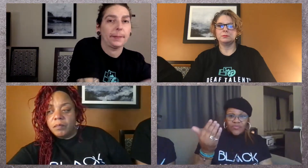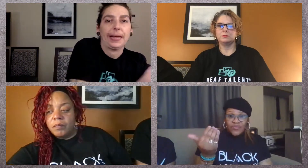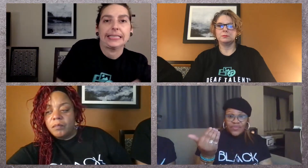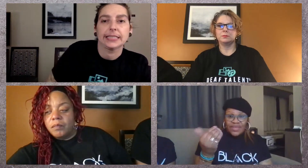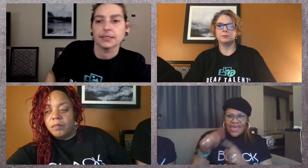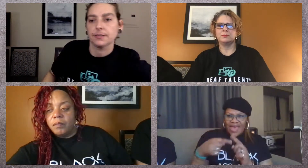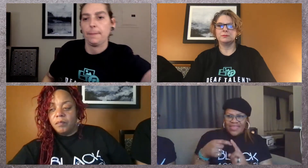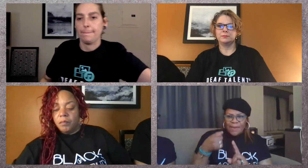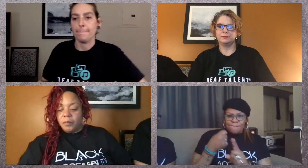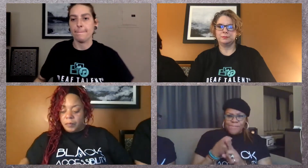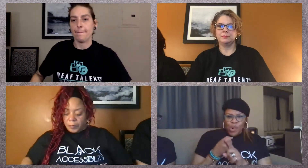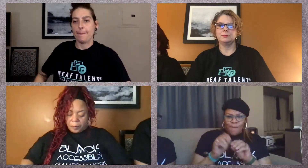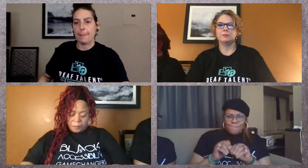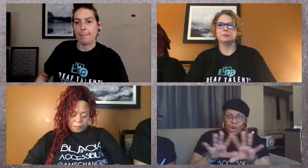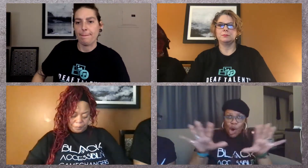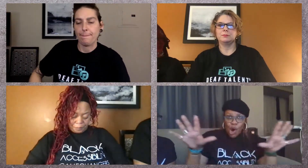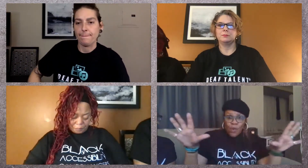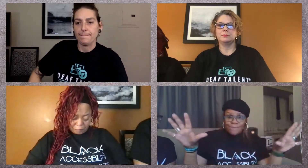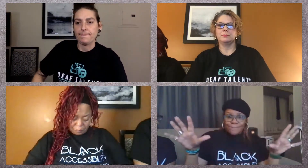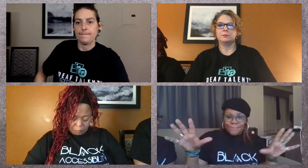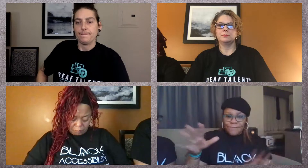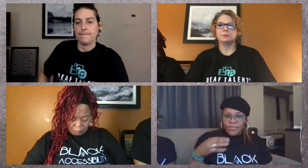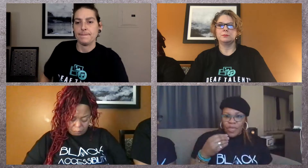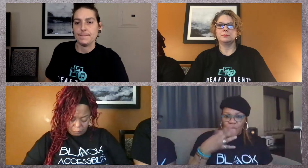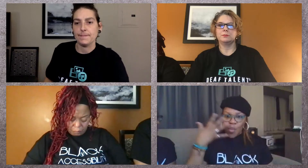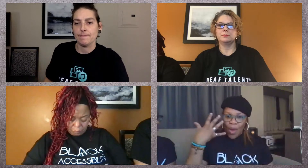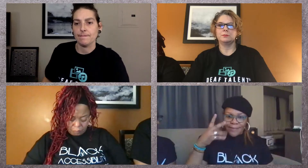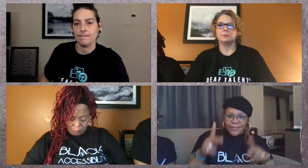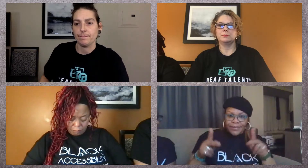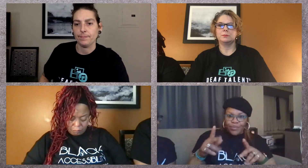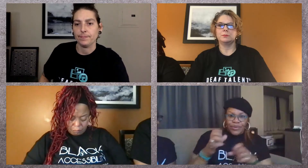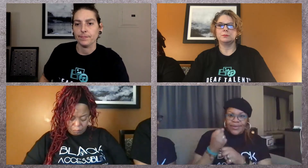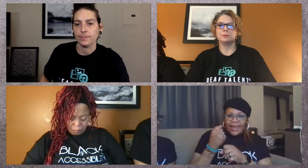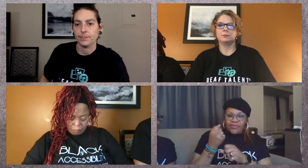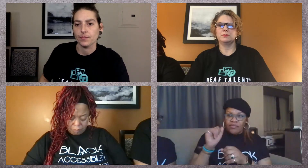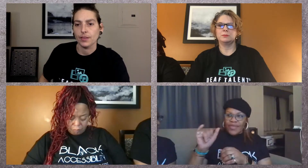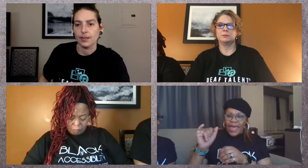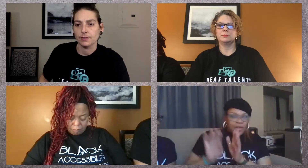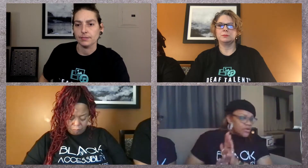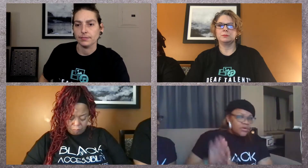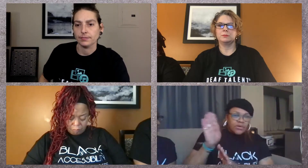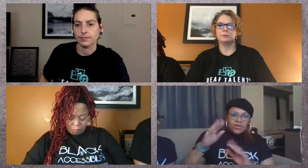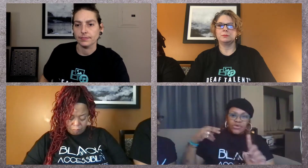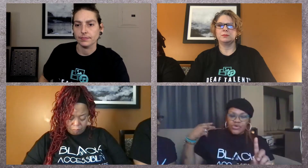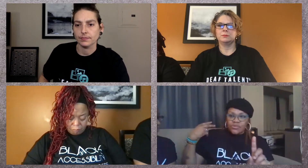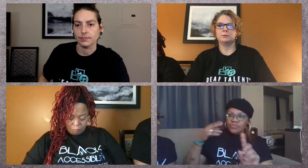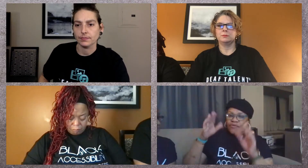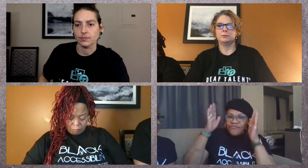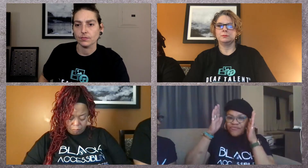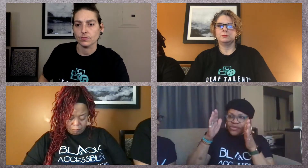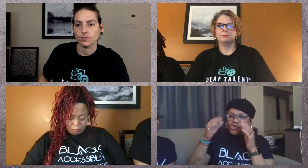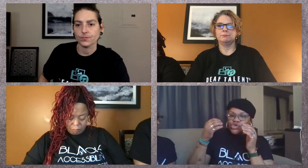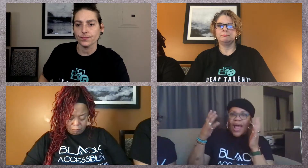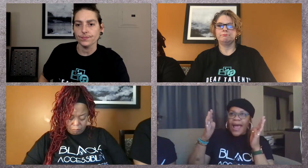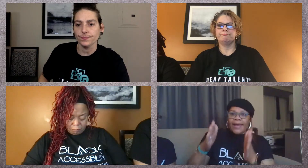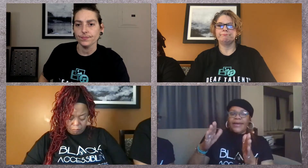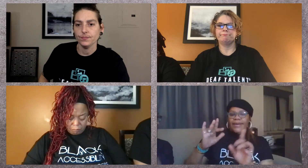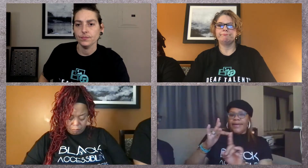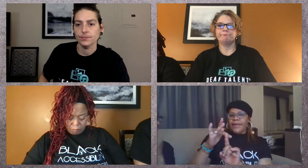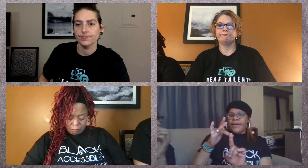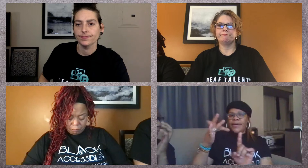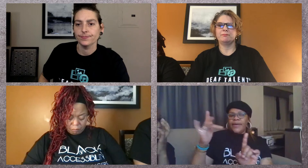I wrote something about death coda and the impact, and then white people kind of took it and developed